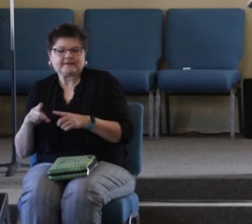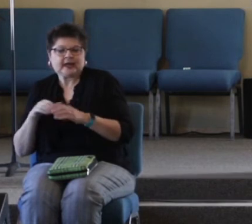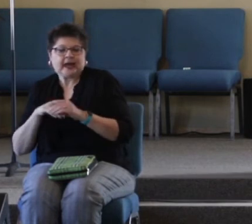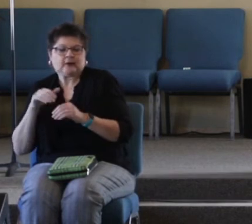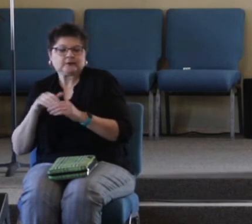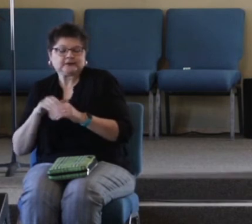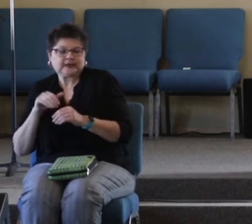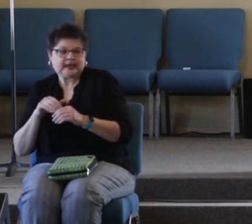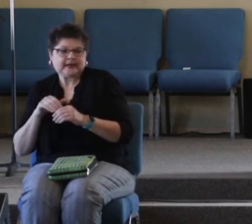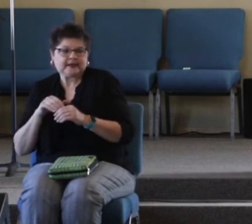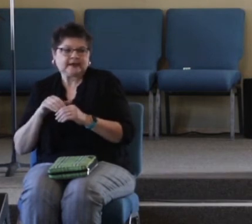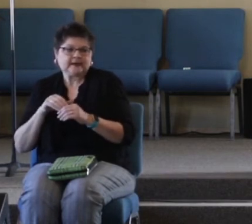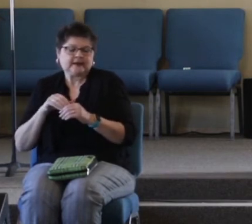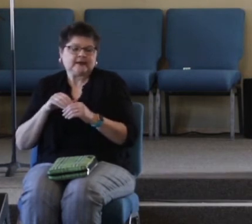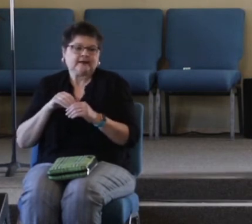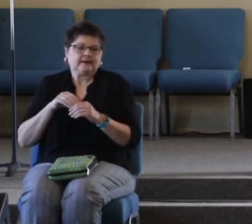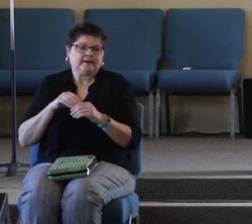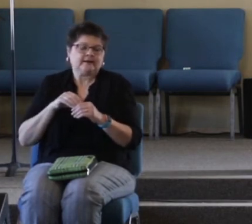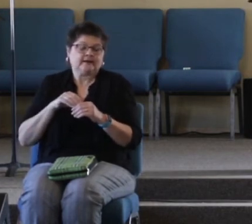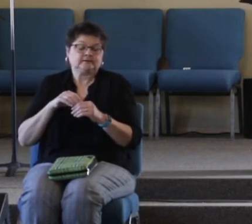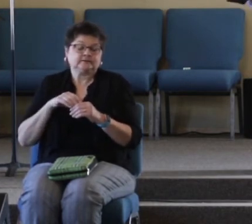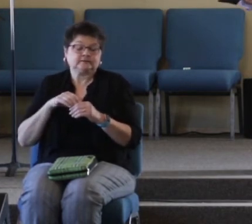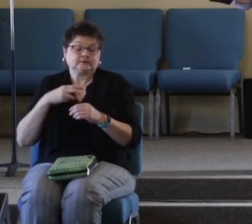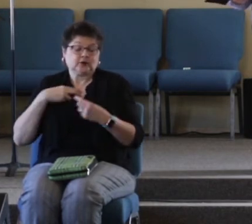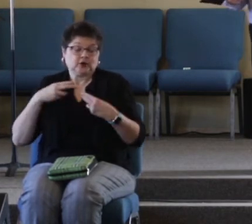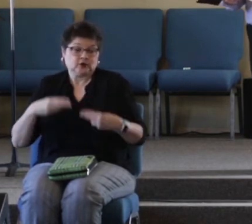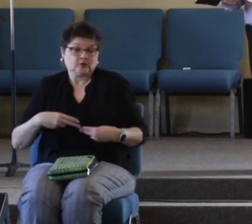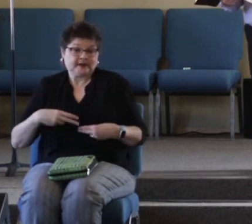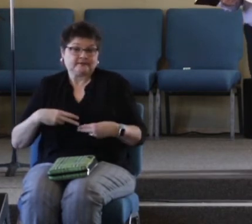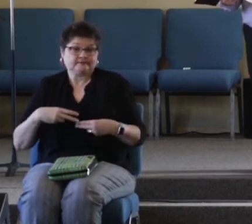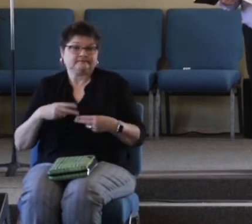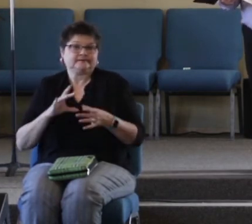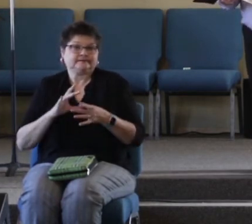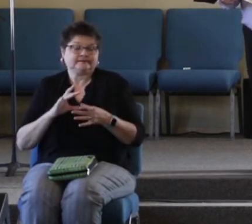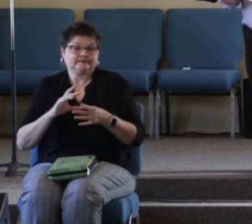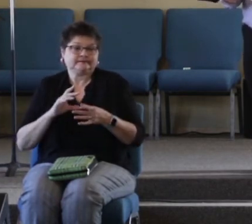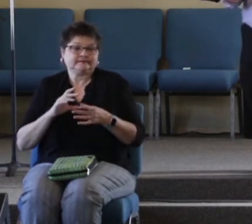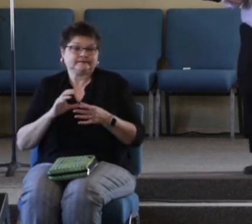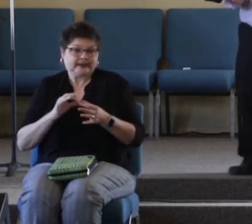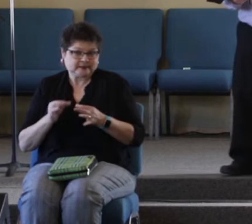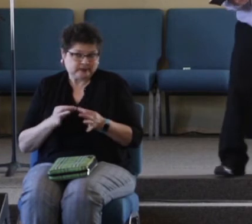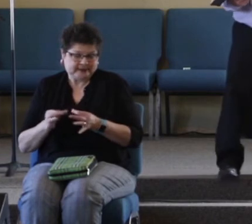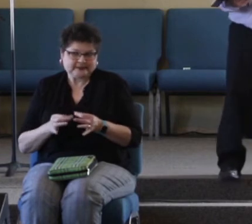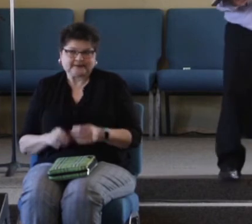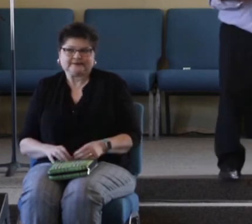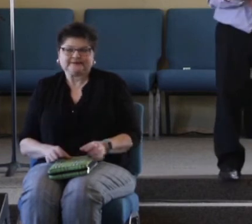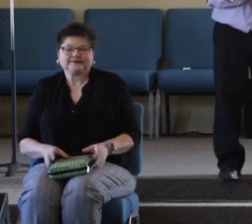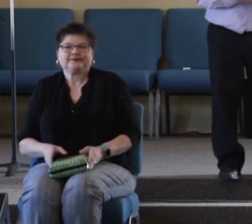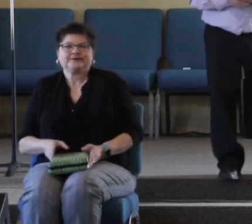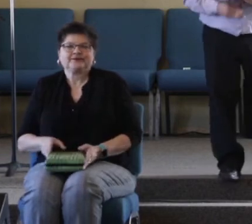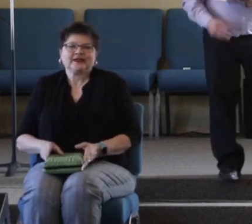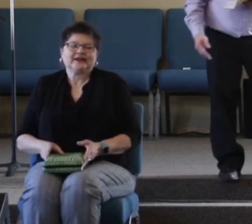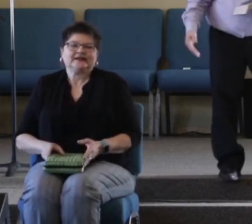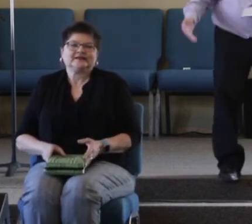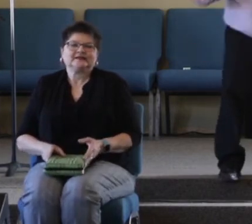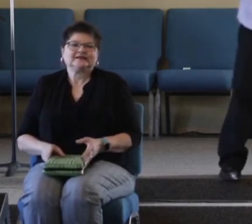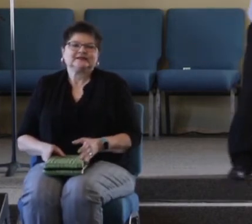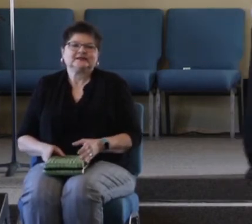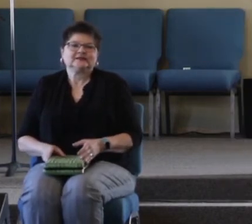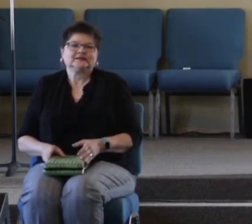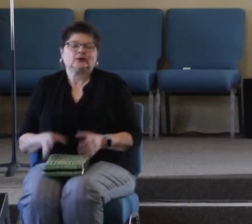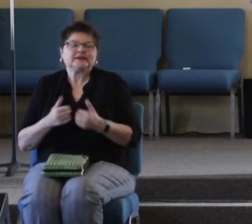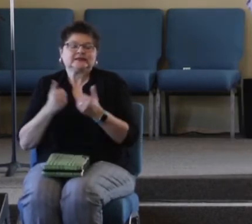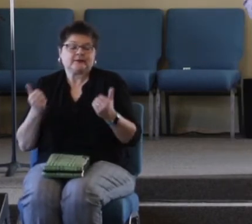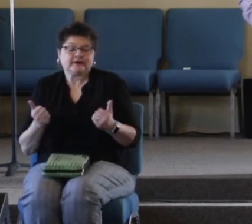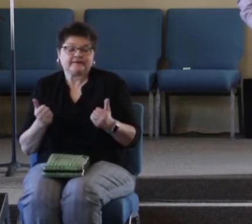human explanation and that which is separated from the normal course of events. So when Isaiah says